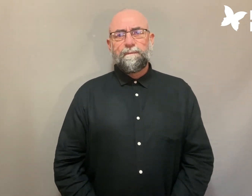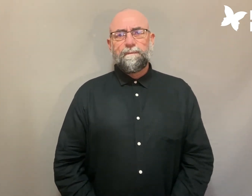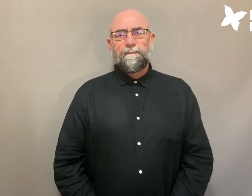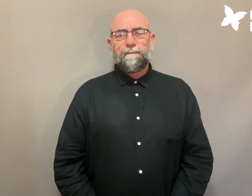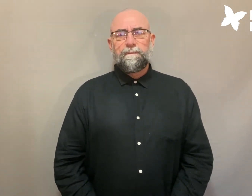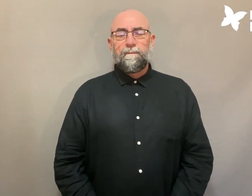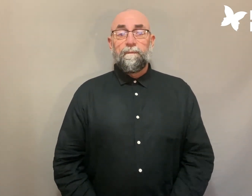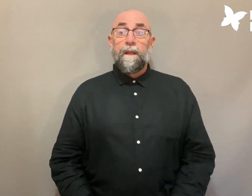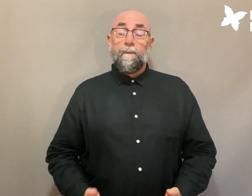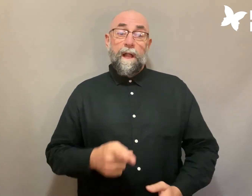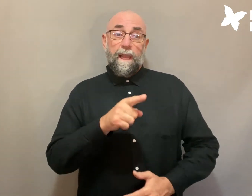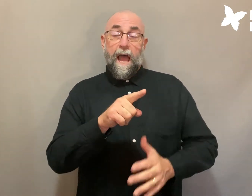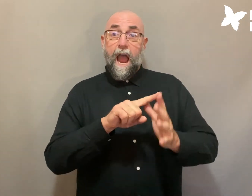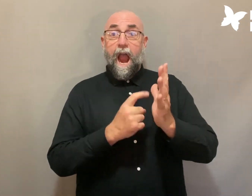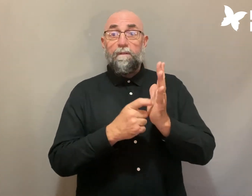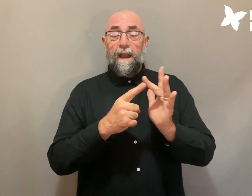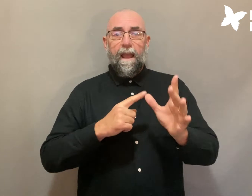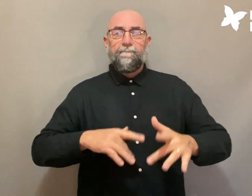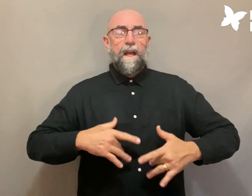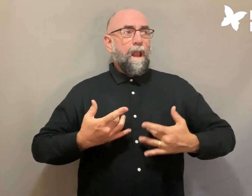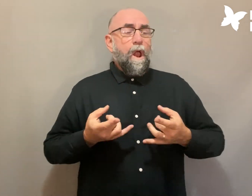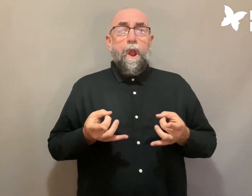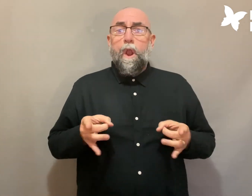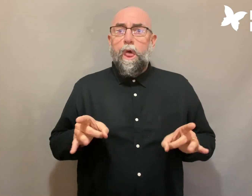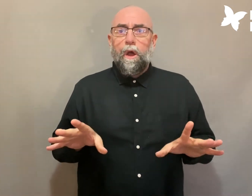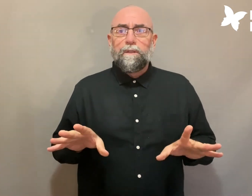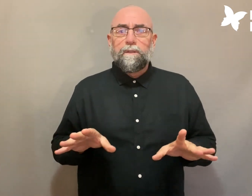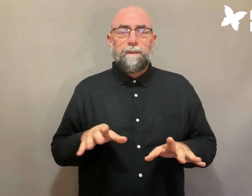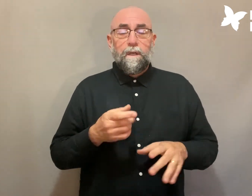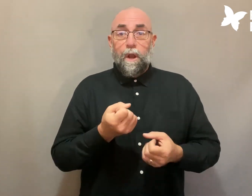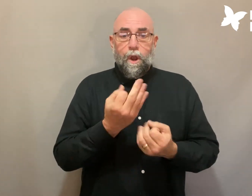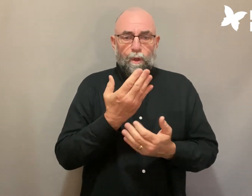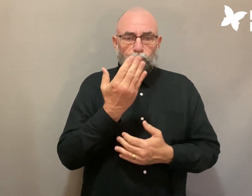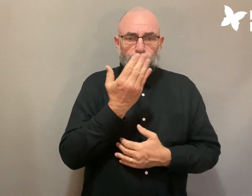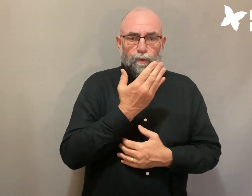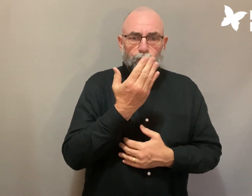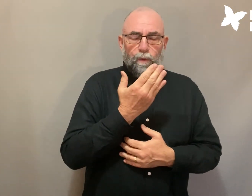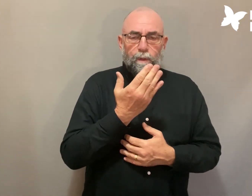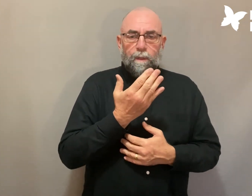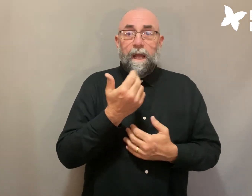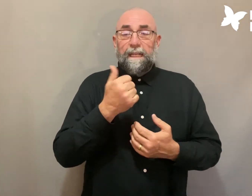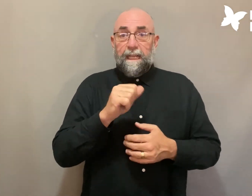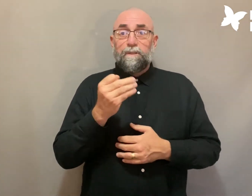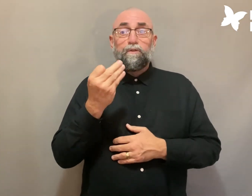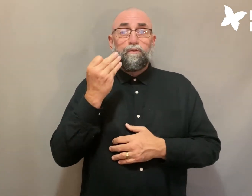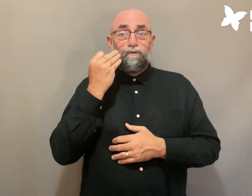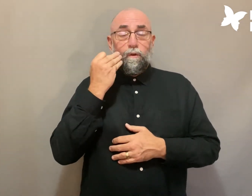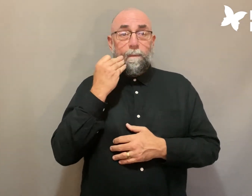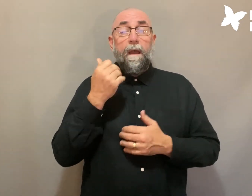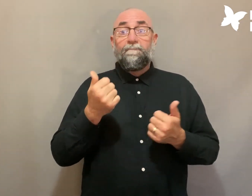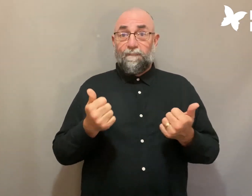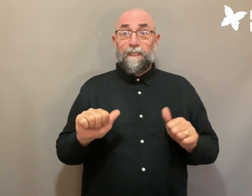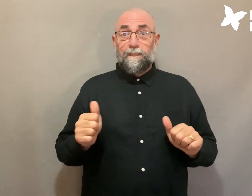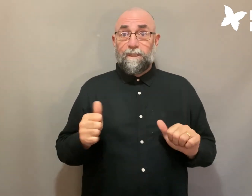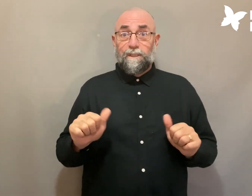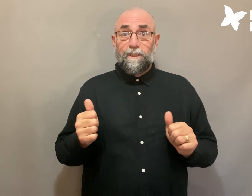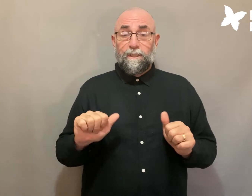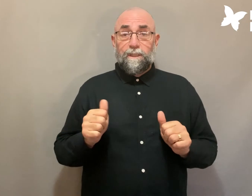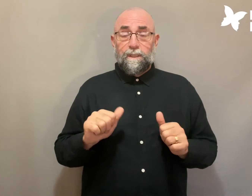Aria felt lost. Without the daily routine of school, yes, the trauma of bullying had been removed, but so too had her dream